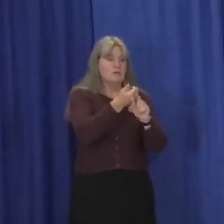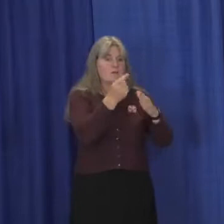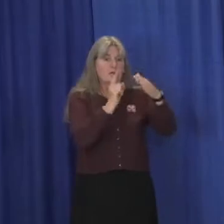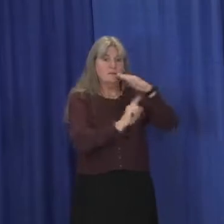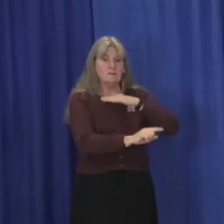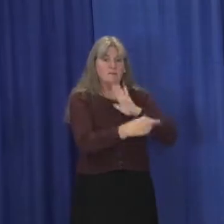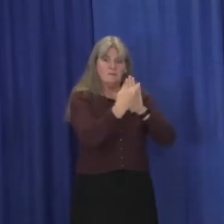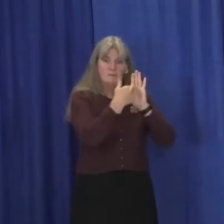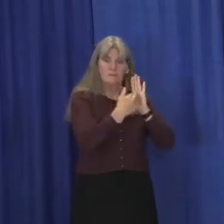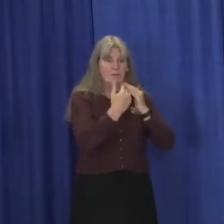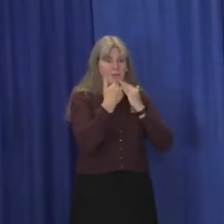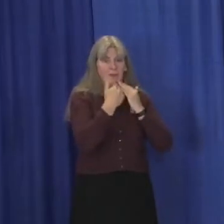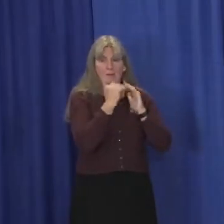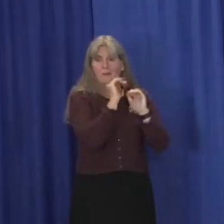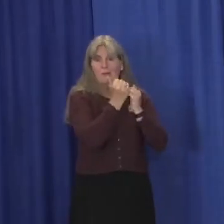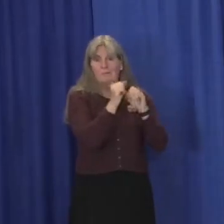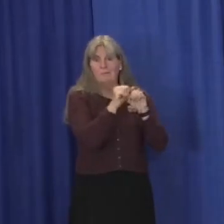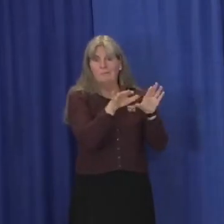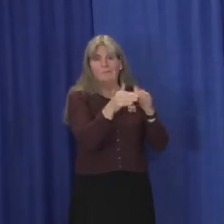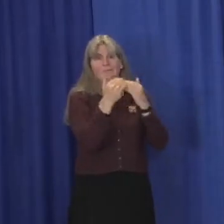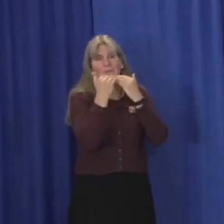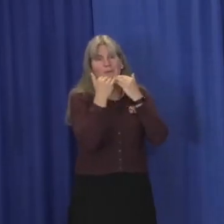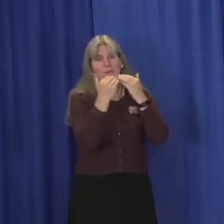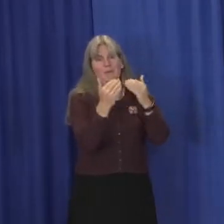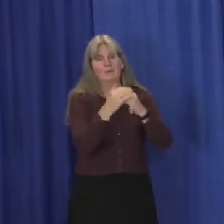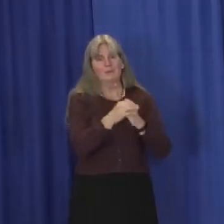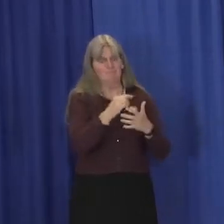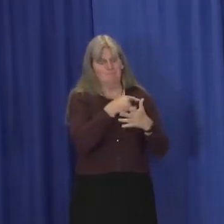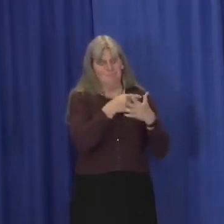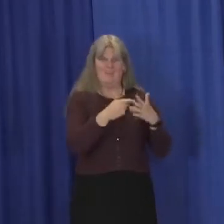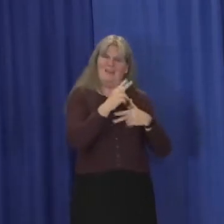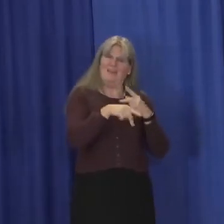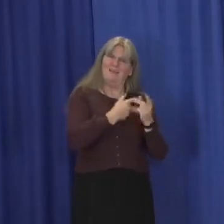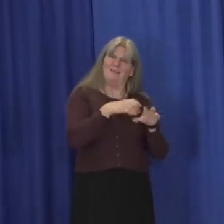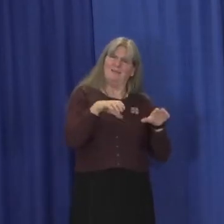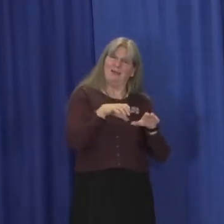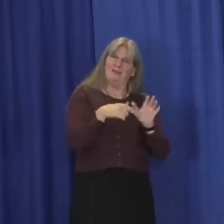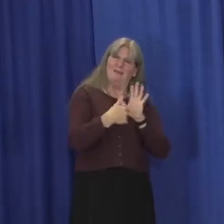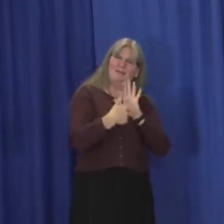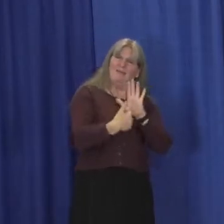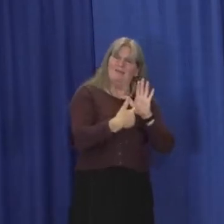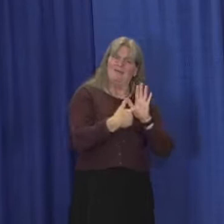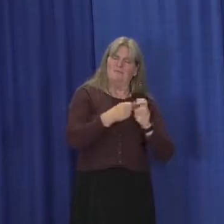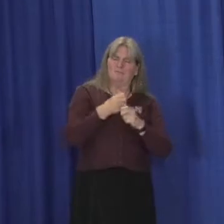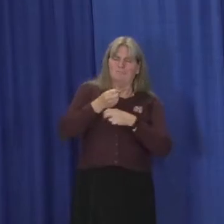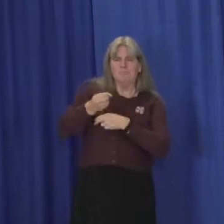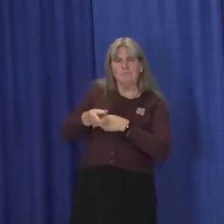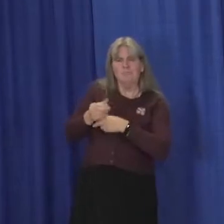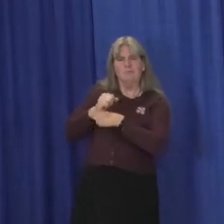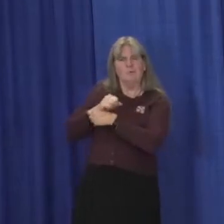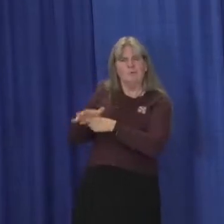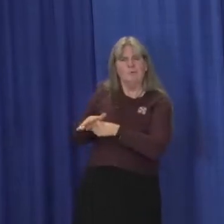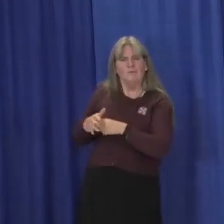thereby prevented further transmission. These are the types of actions it takes to fight this pandemic.